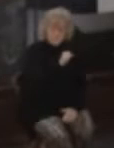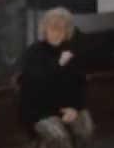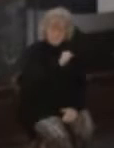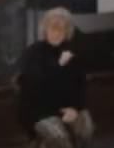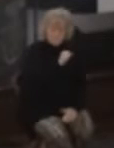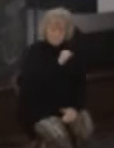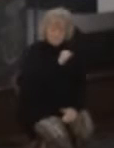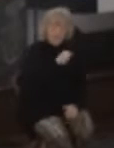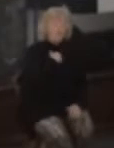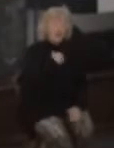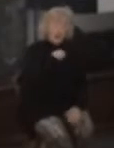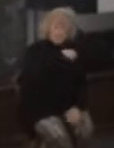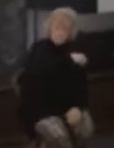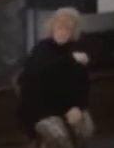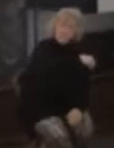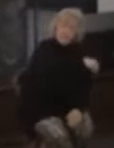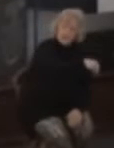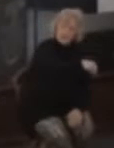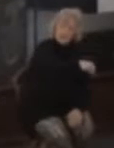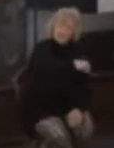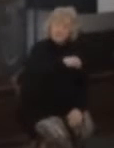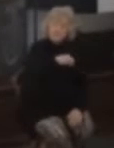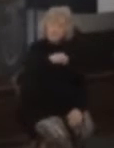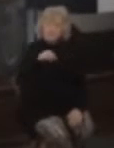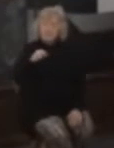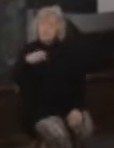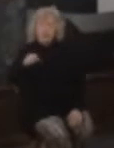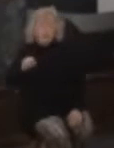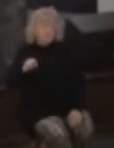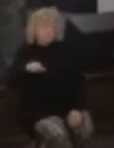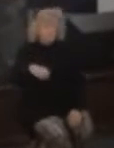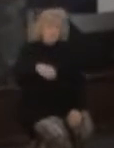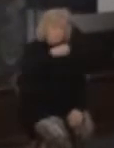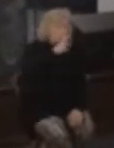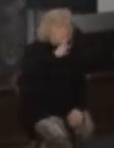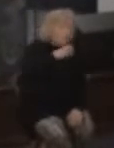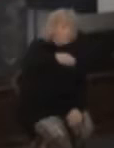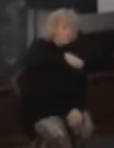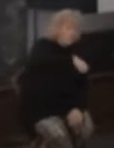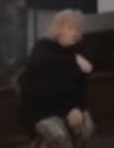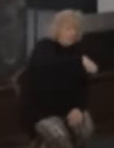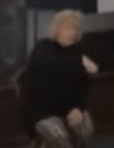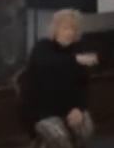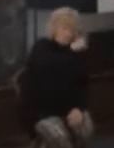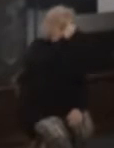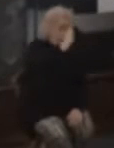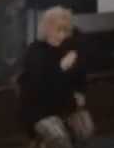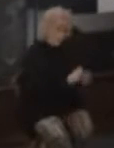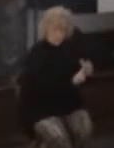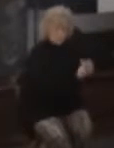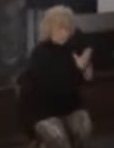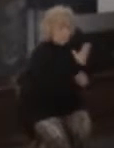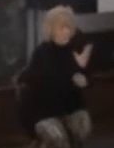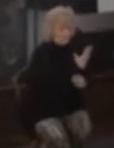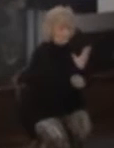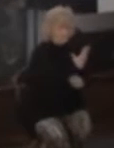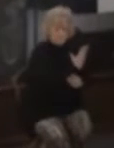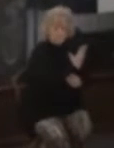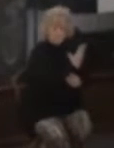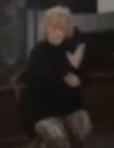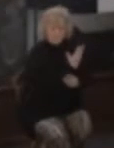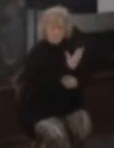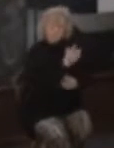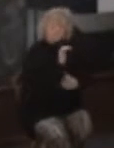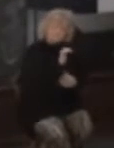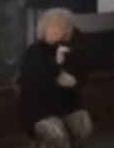has been making it grow. So neither the one who plants nor the one who waters is anything, but only God who makes things grow.